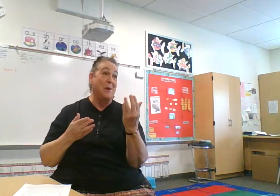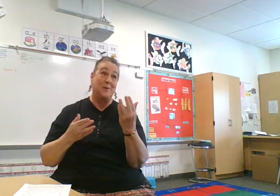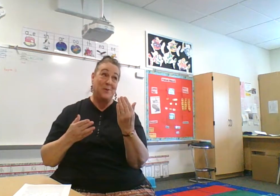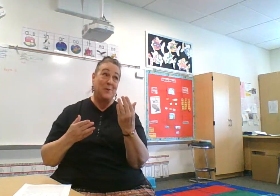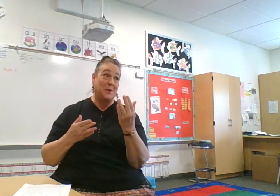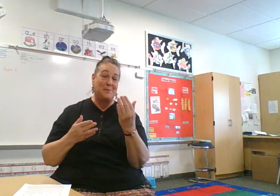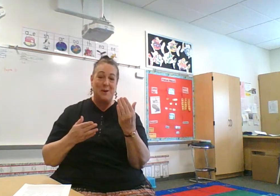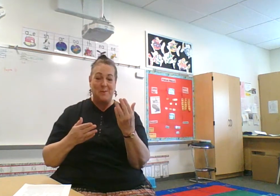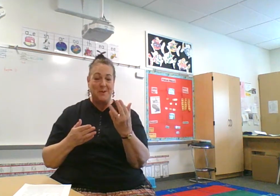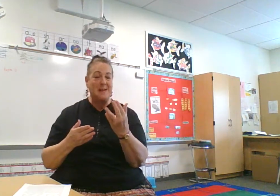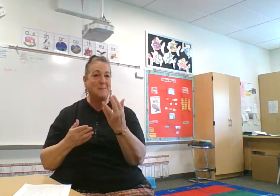you're old enough to know what that's about.